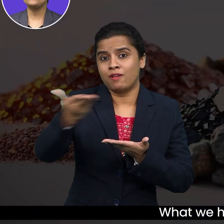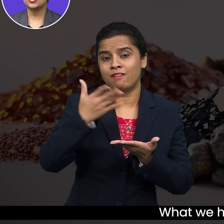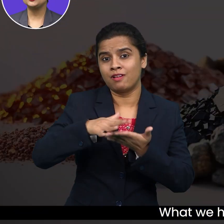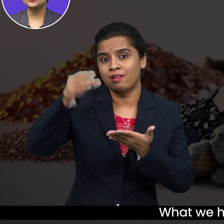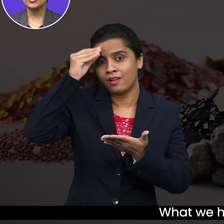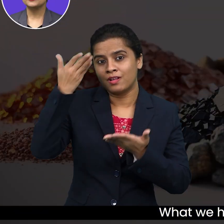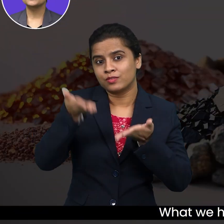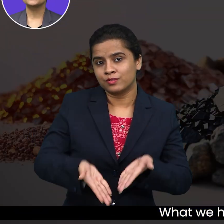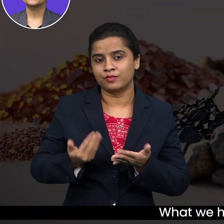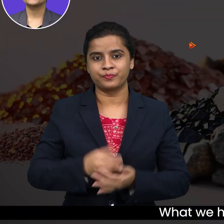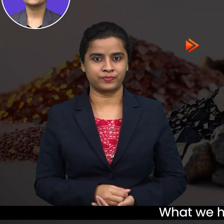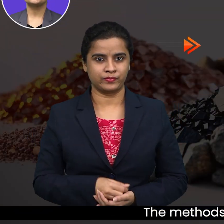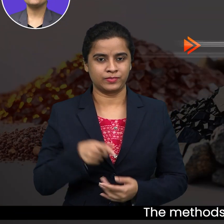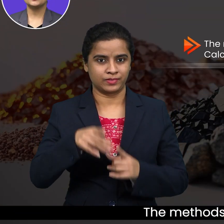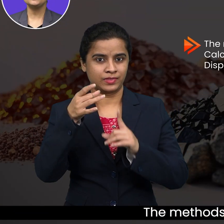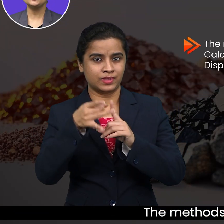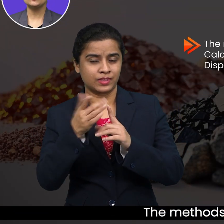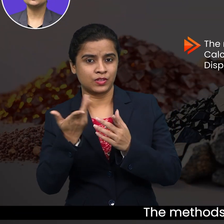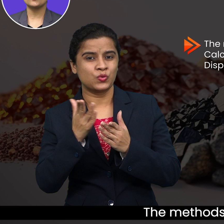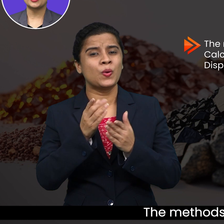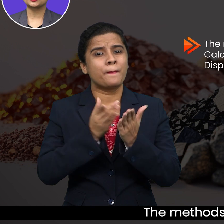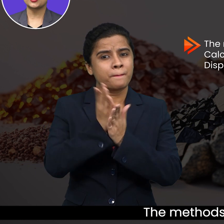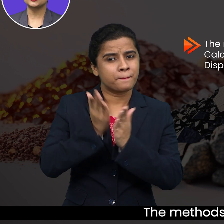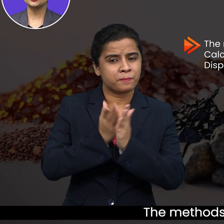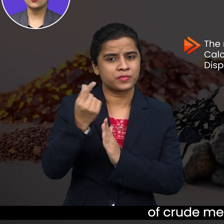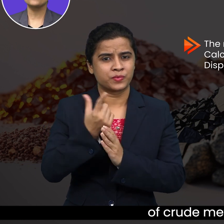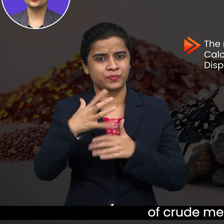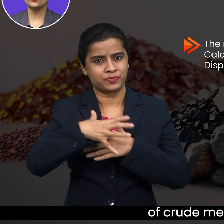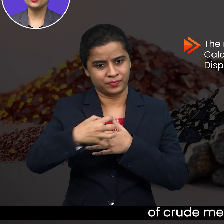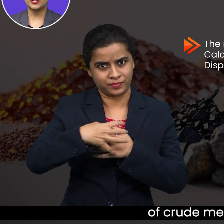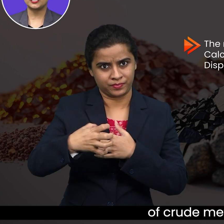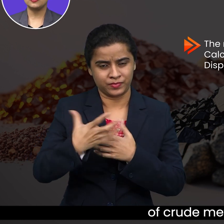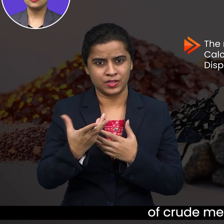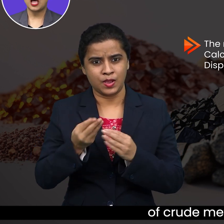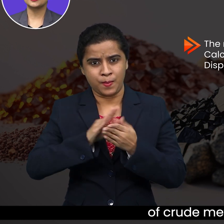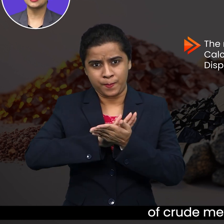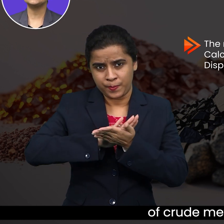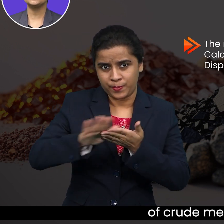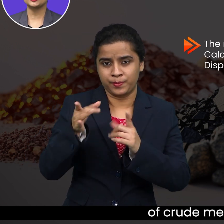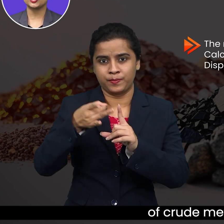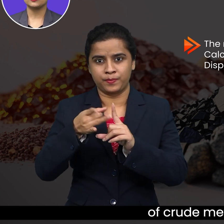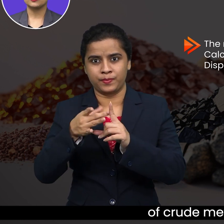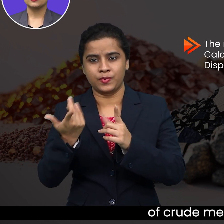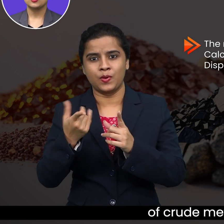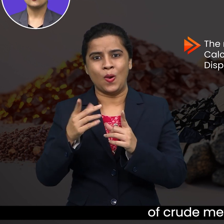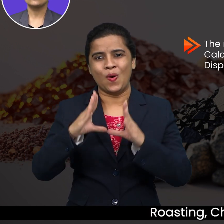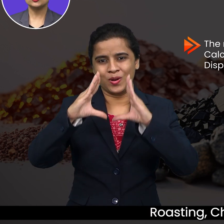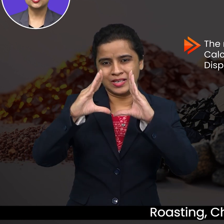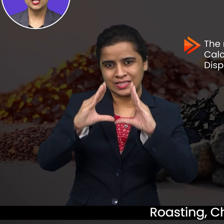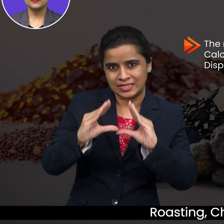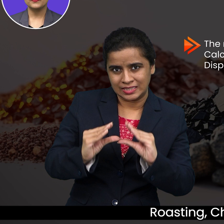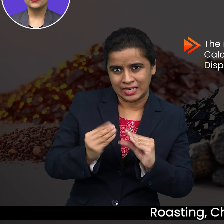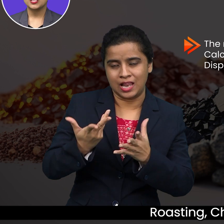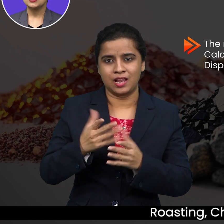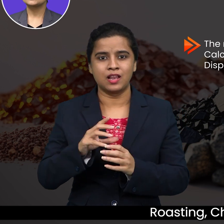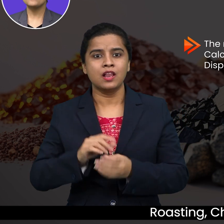What we have learned today? The method used for extracting of crude metal are calcination,